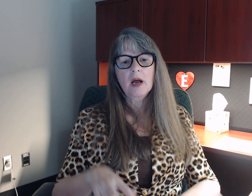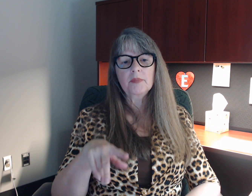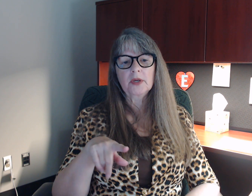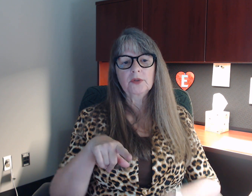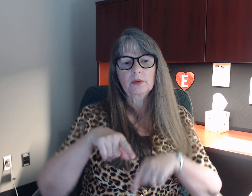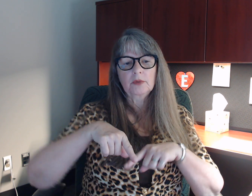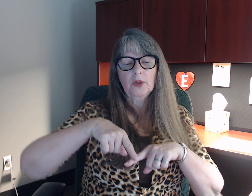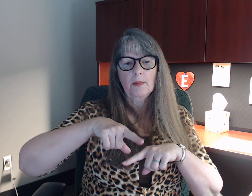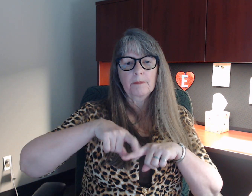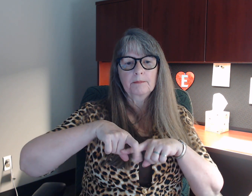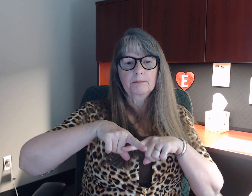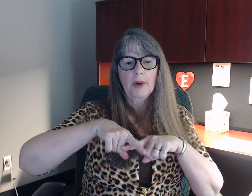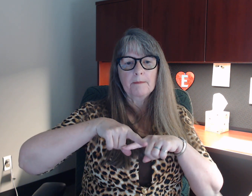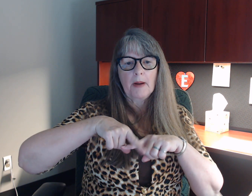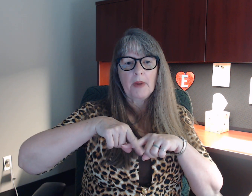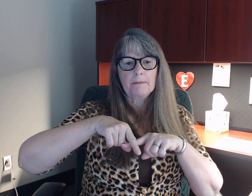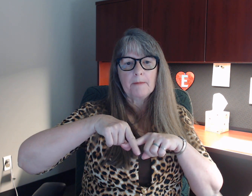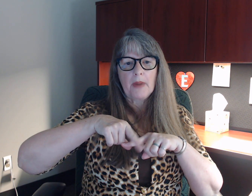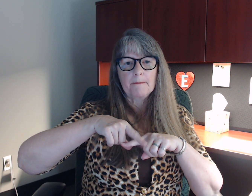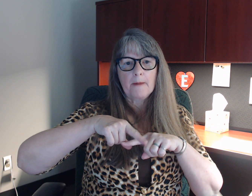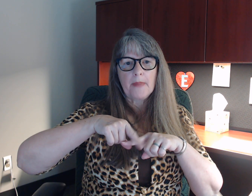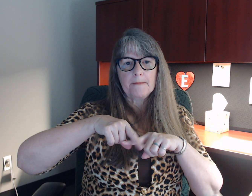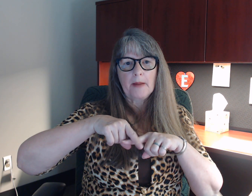They'll do, bump, bump, bump, bump, bump, bump, bump, bump, bump,